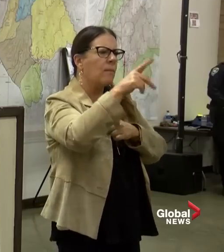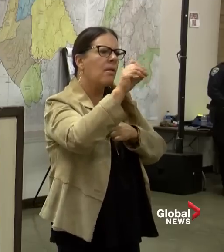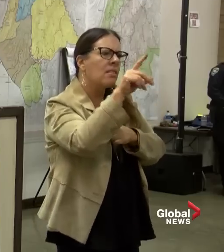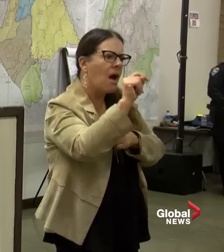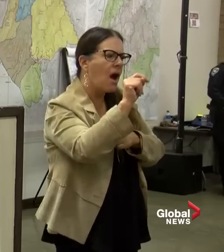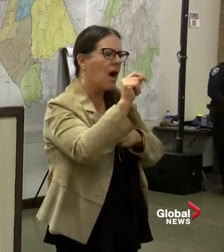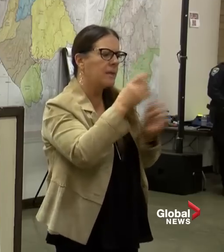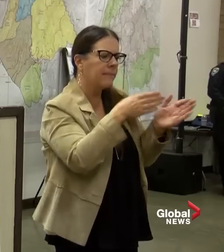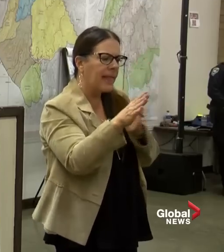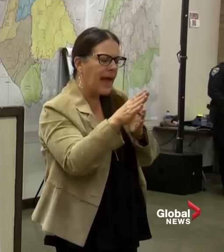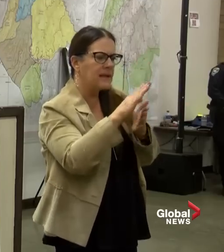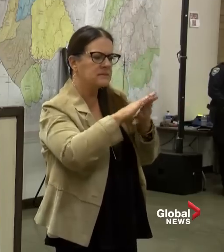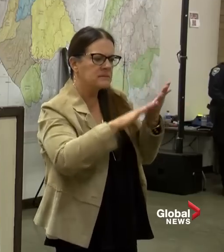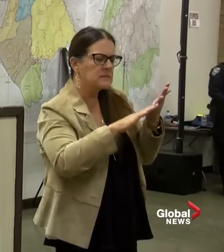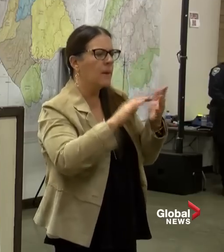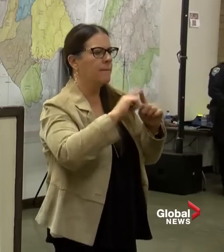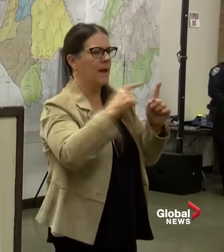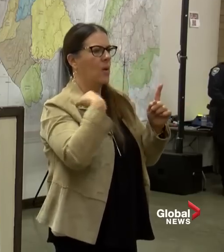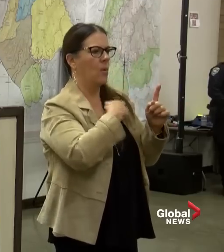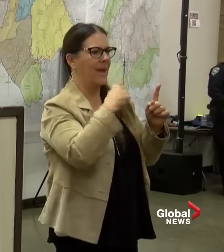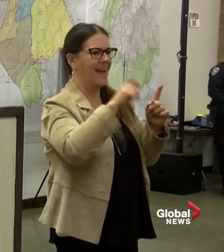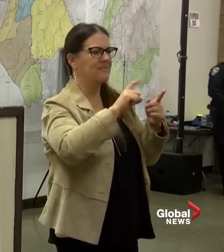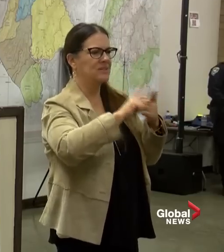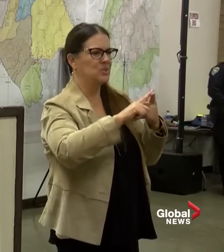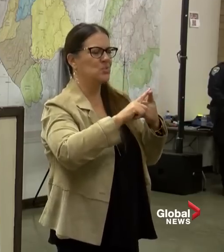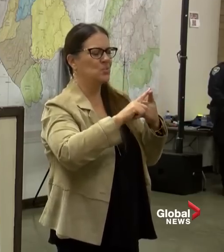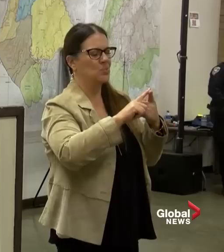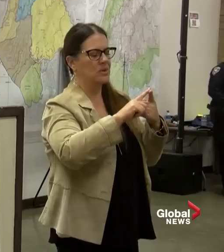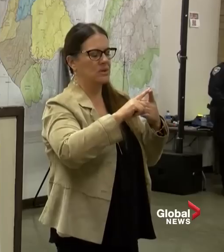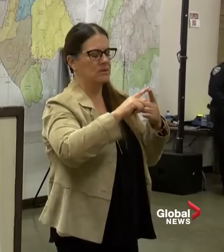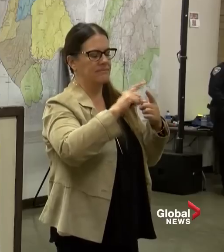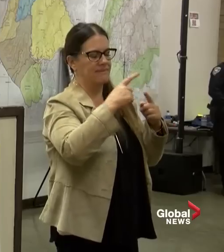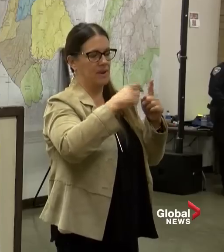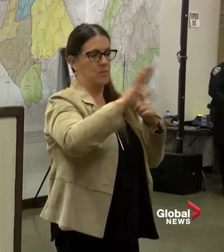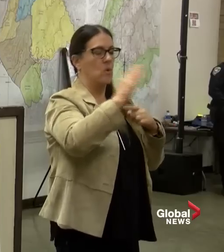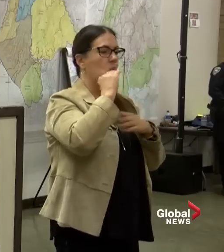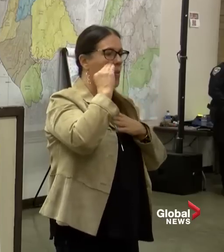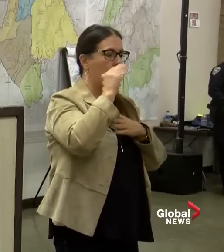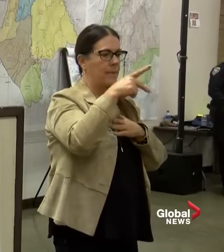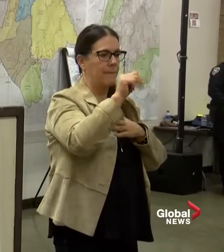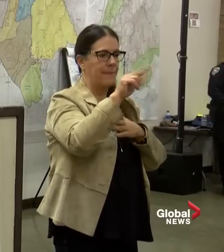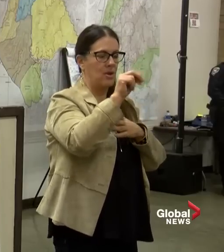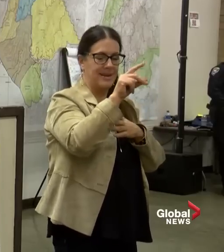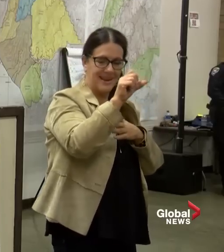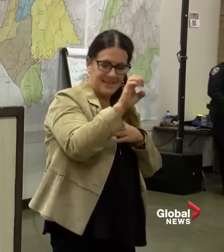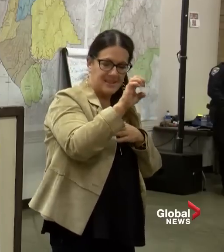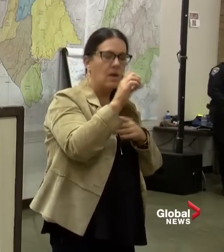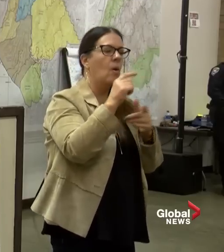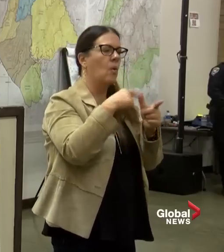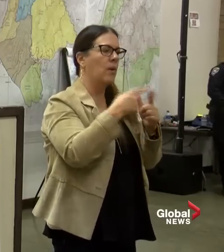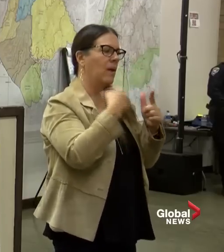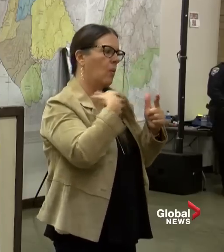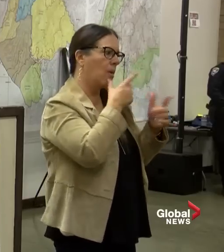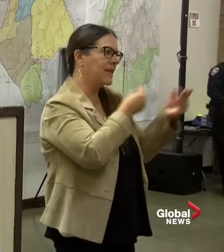back up into Paradise, and we are working on doing that as soon as we possibly can.